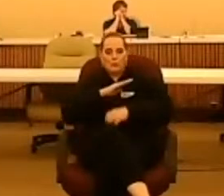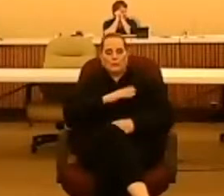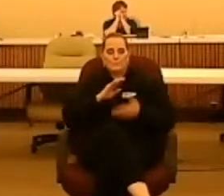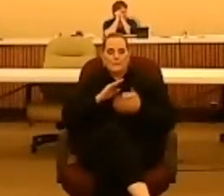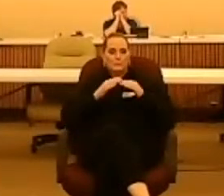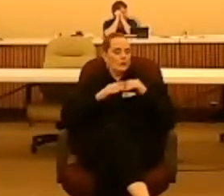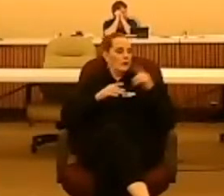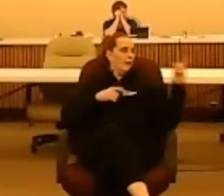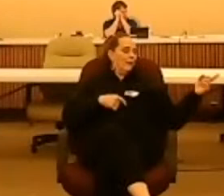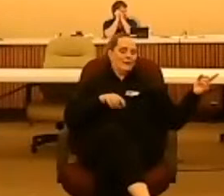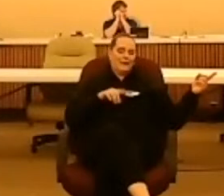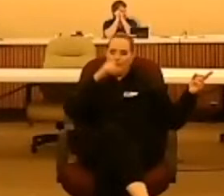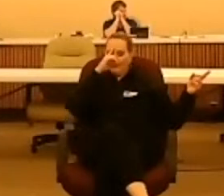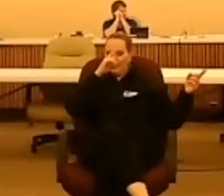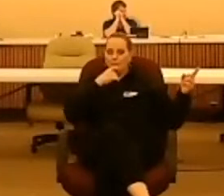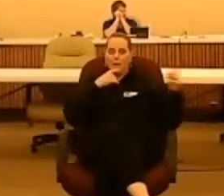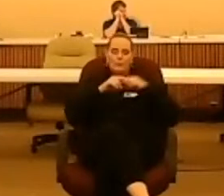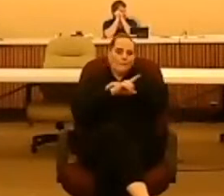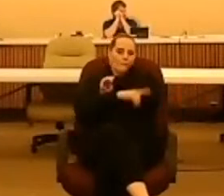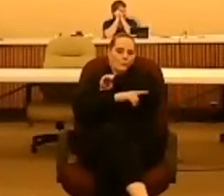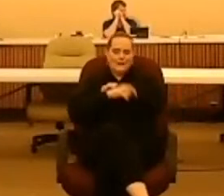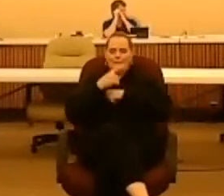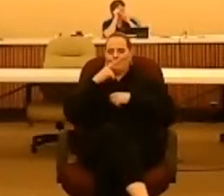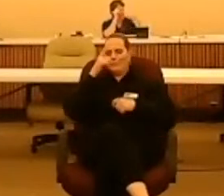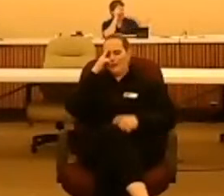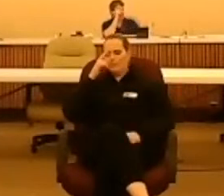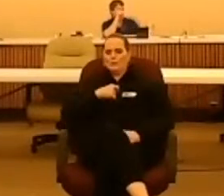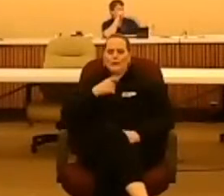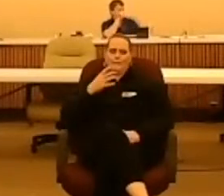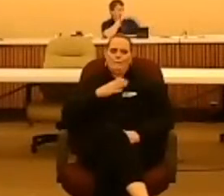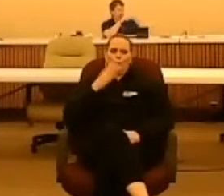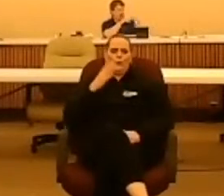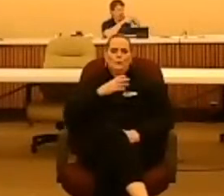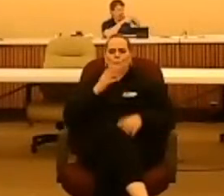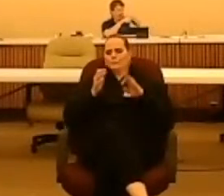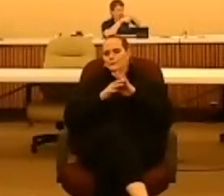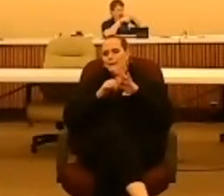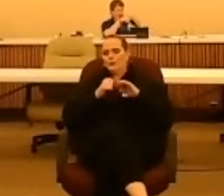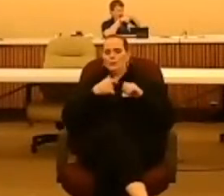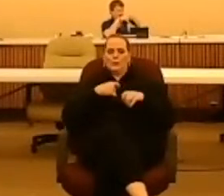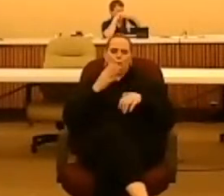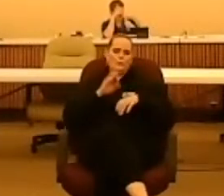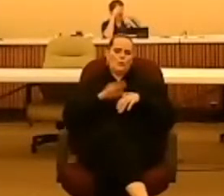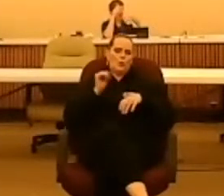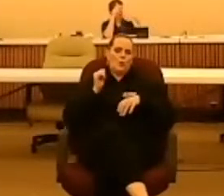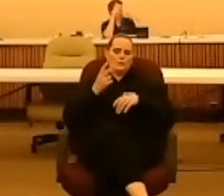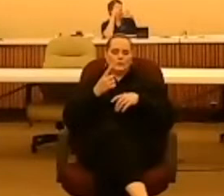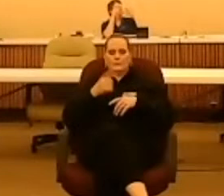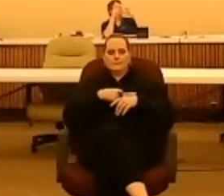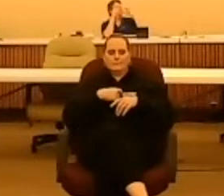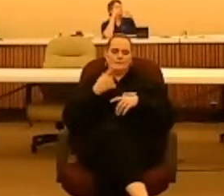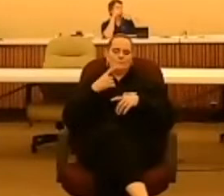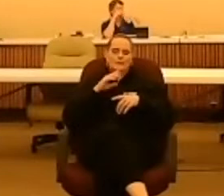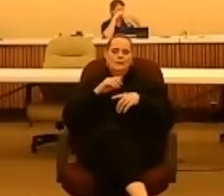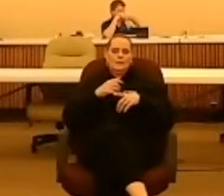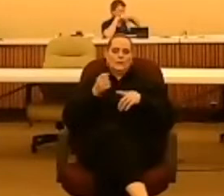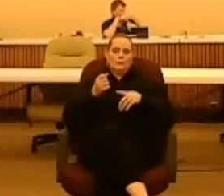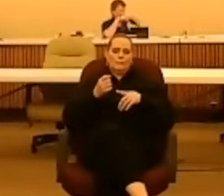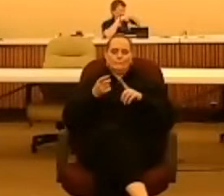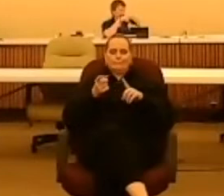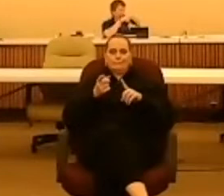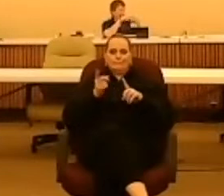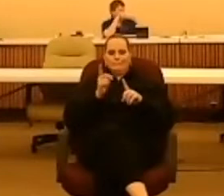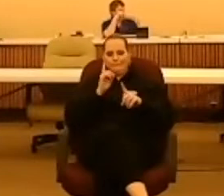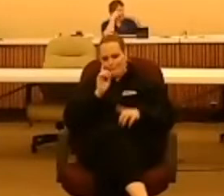of censure, effectively, I think of a formal statement where you, call someone out, rebuke them for whatever it is they've done